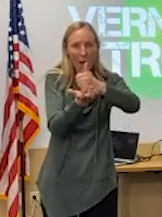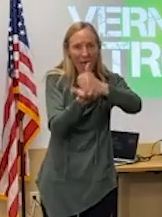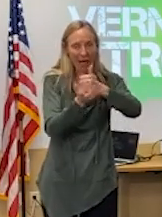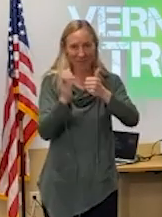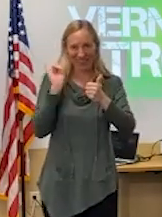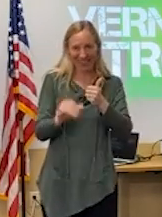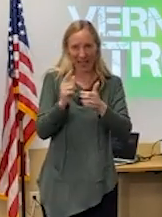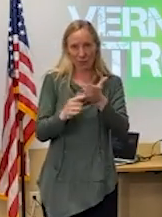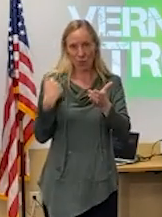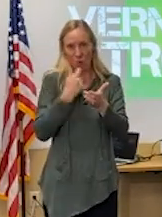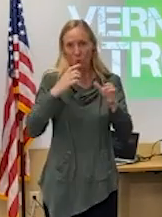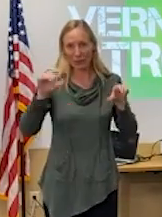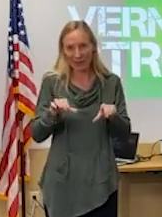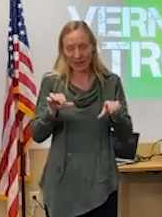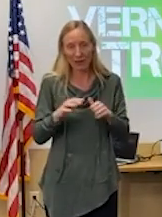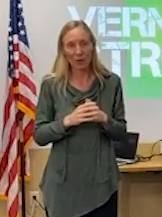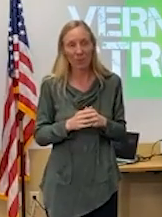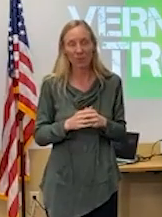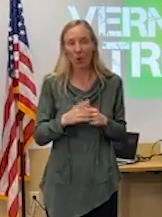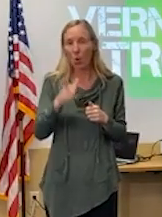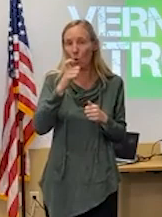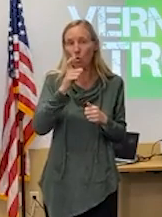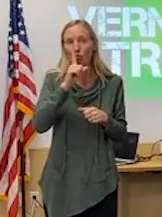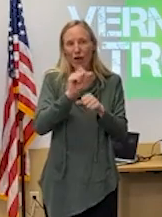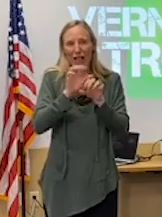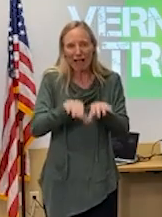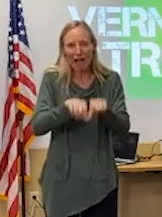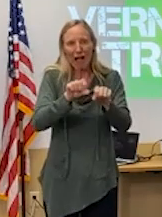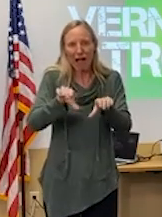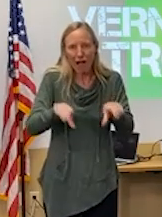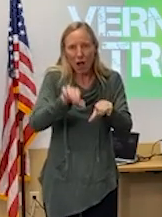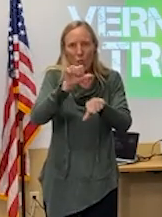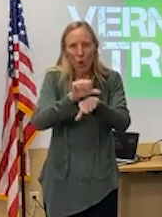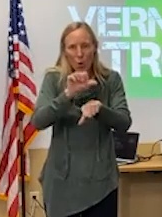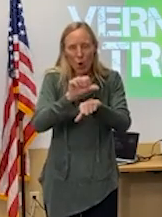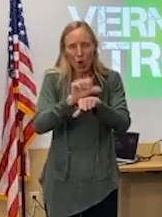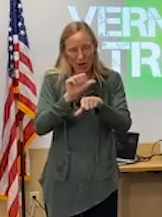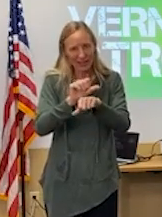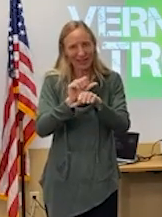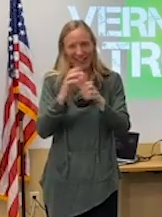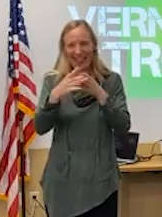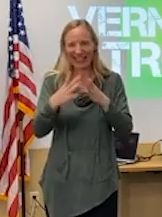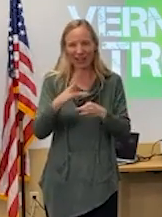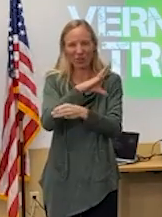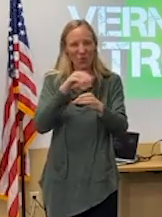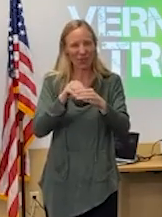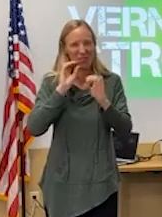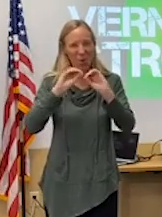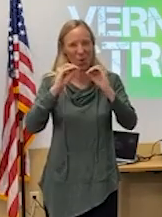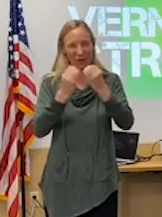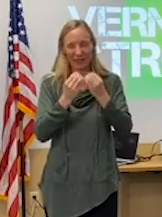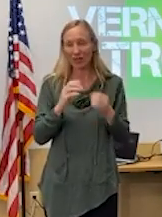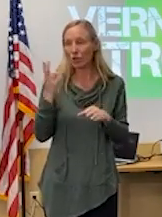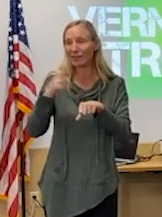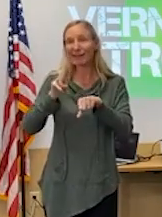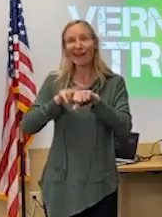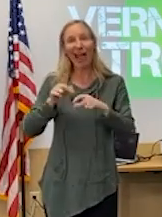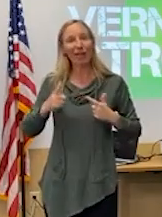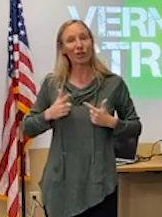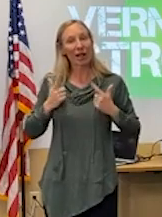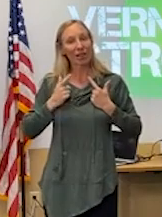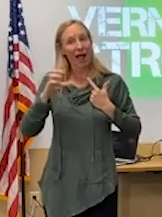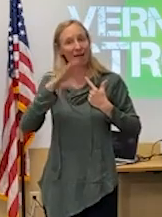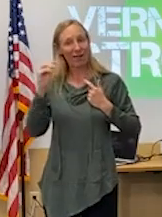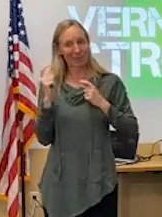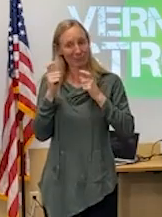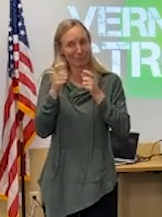made possible by key leaders in the employer sector. National Life really early with an incredible 7-figure gift and to